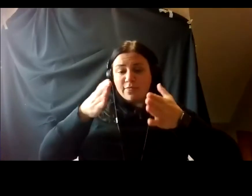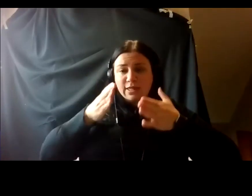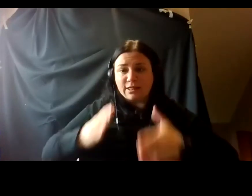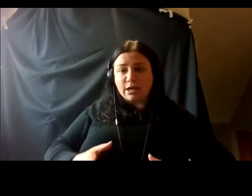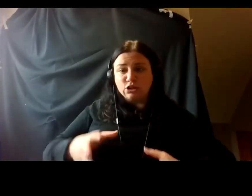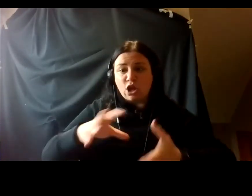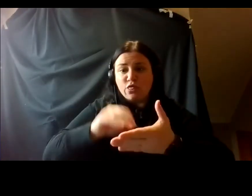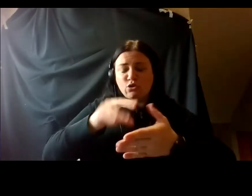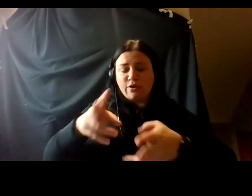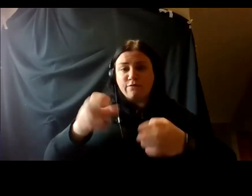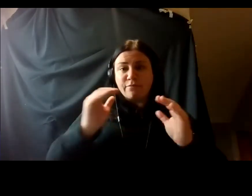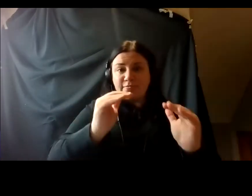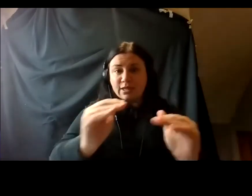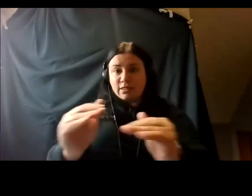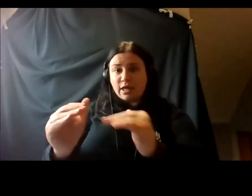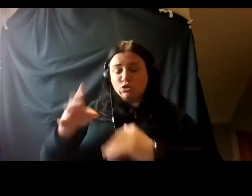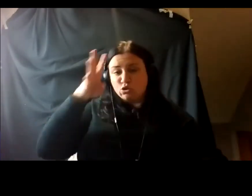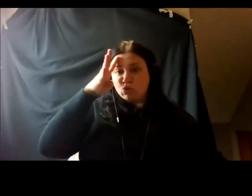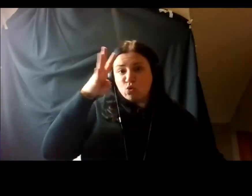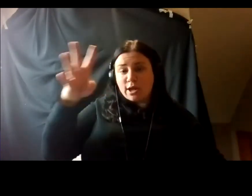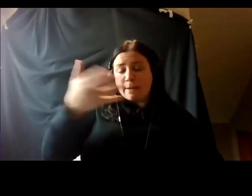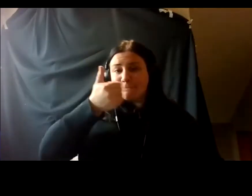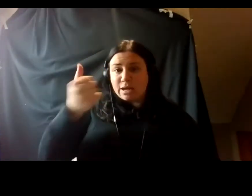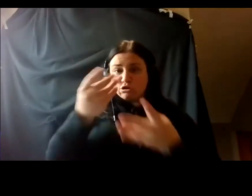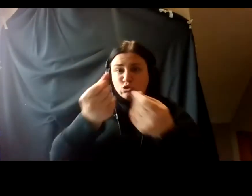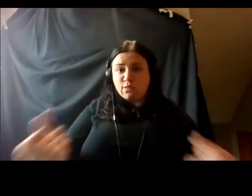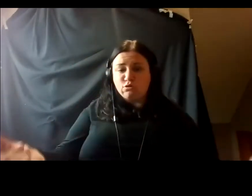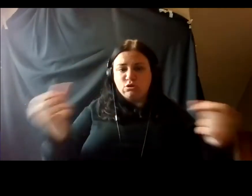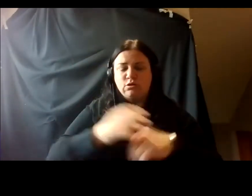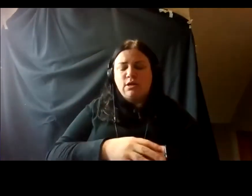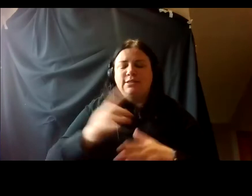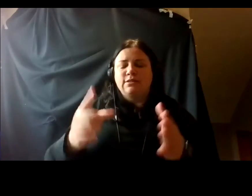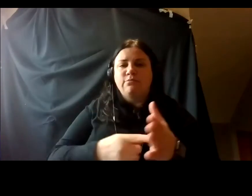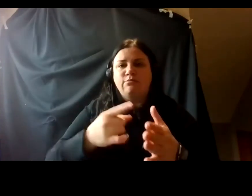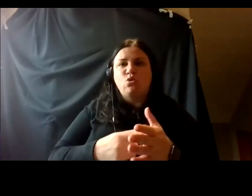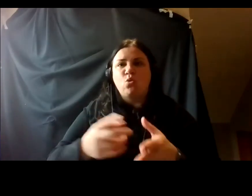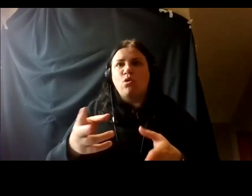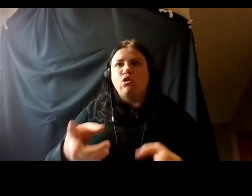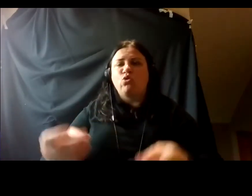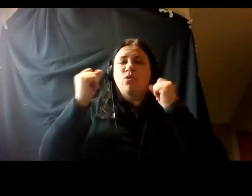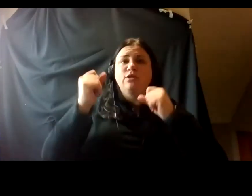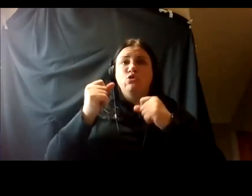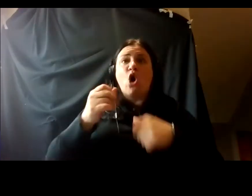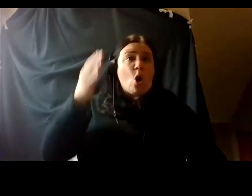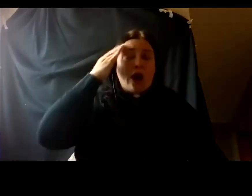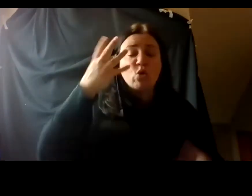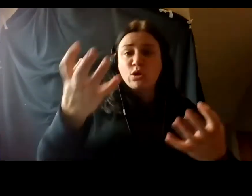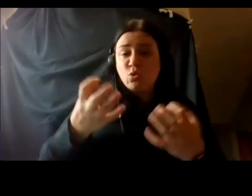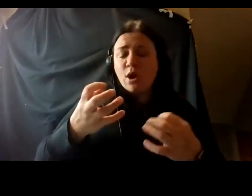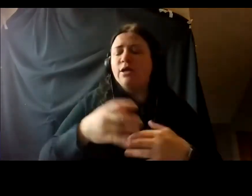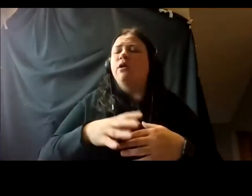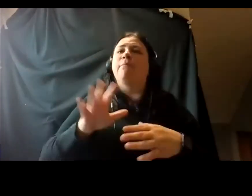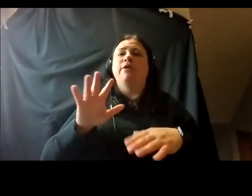to create a better solution. Because sometimes we just so quick to jump the gun. And I do believe that if